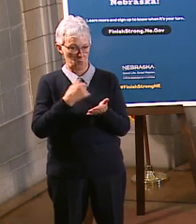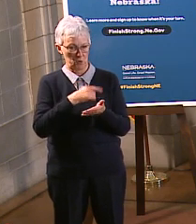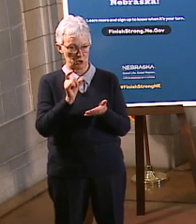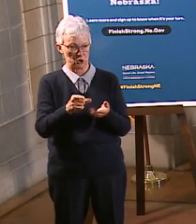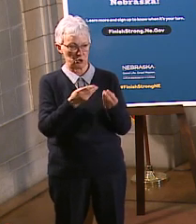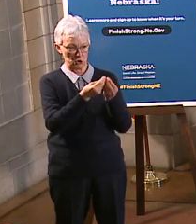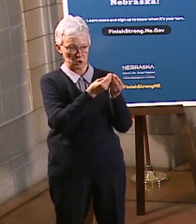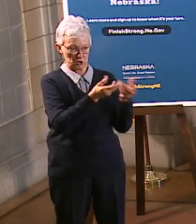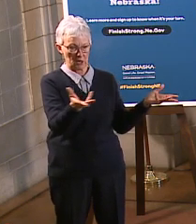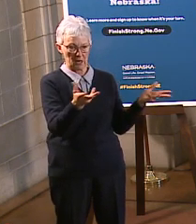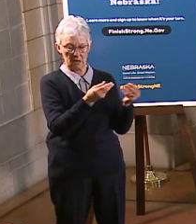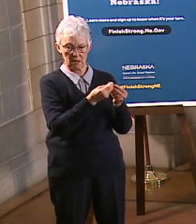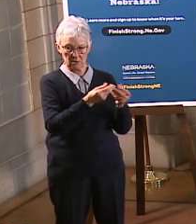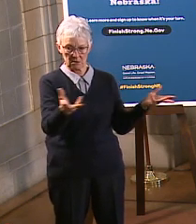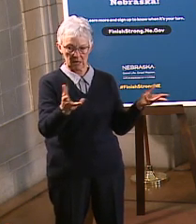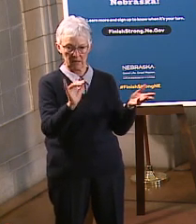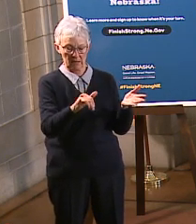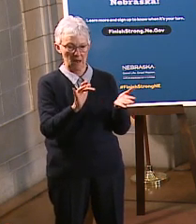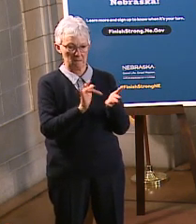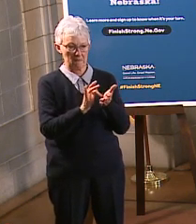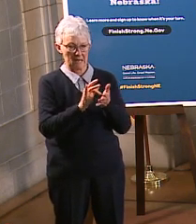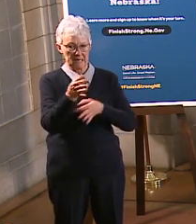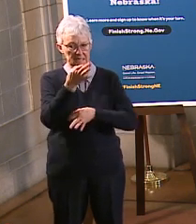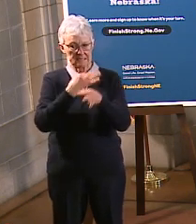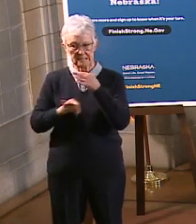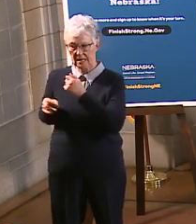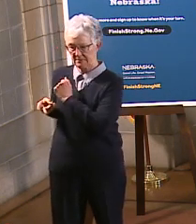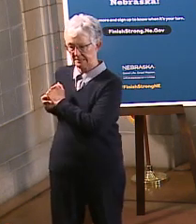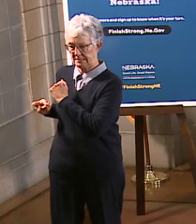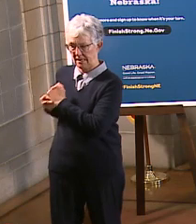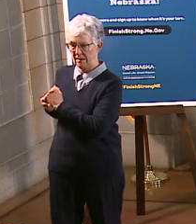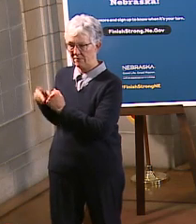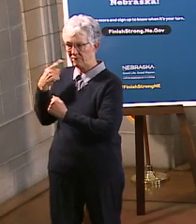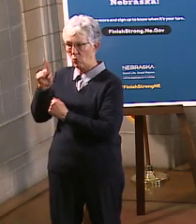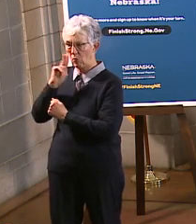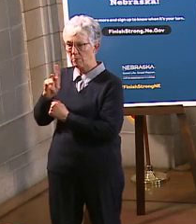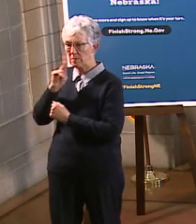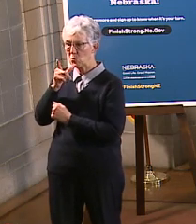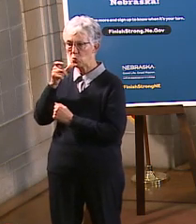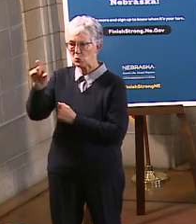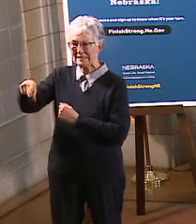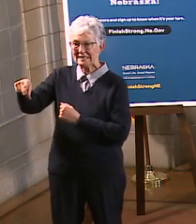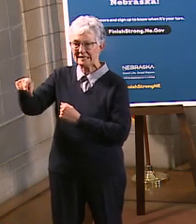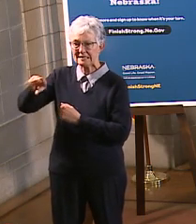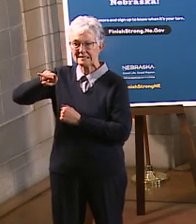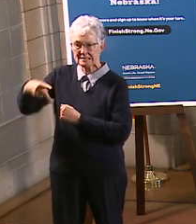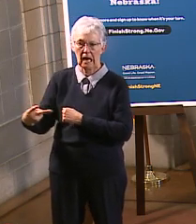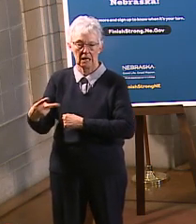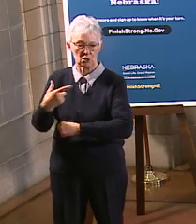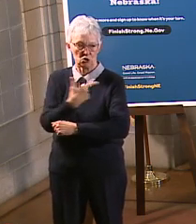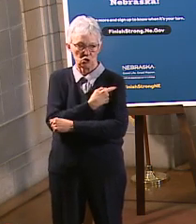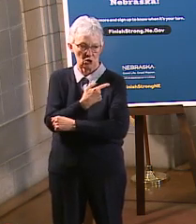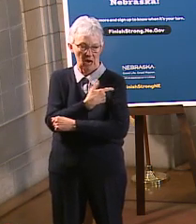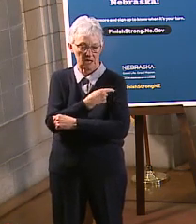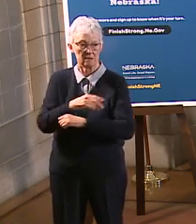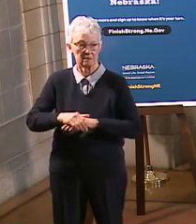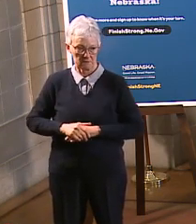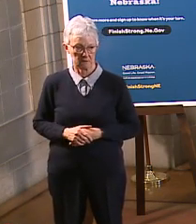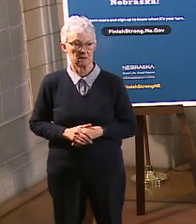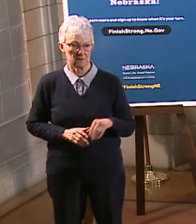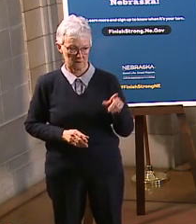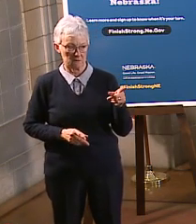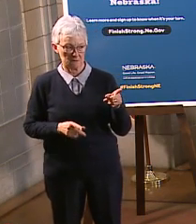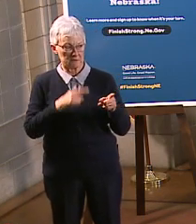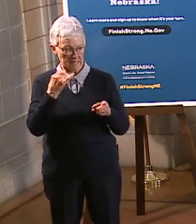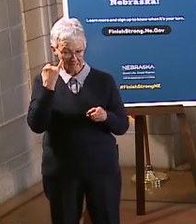of bankrolling that second shot? So the question was, are we, if we've got a bunch of vaccines sitting